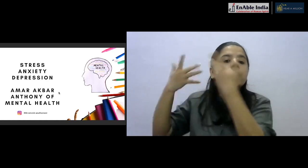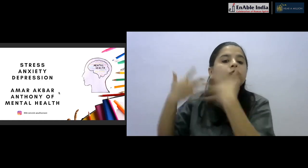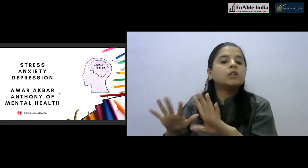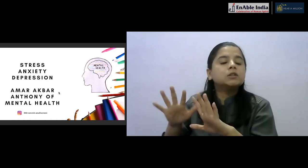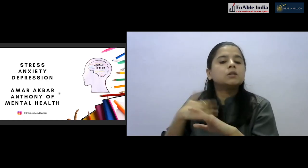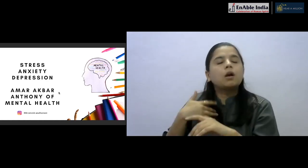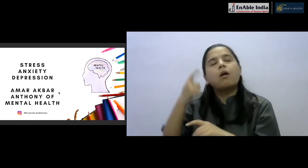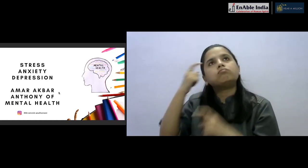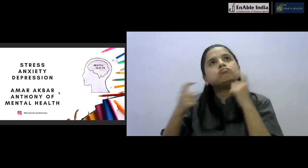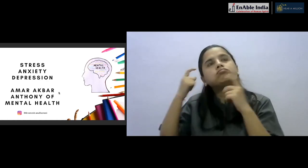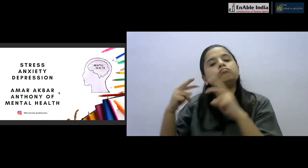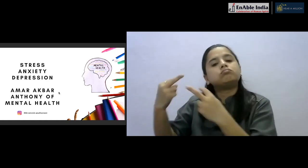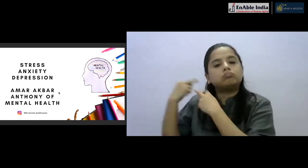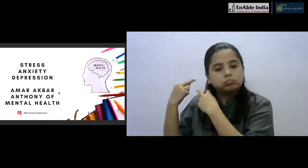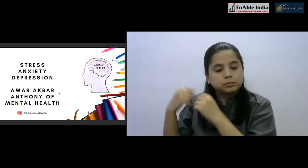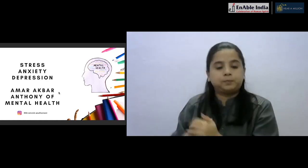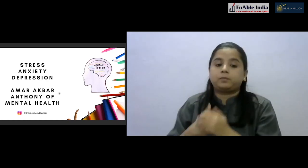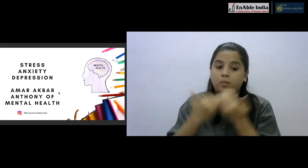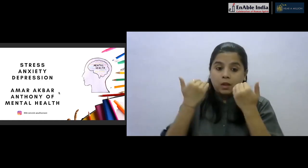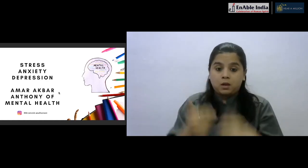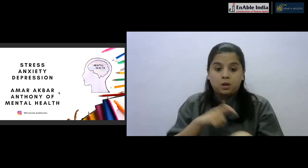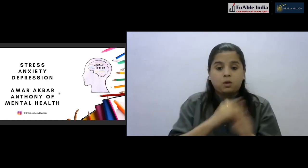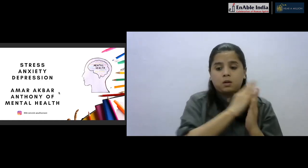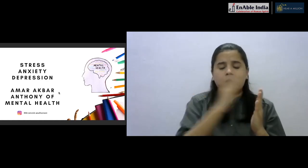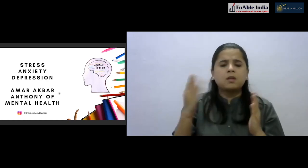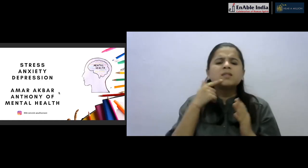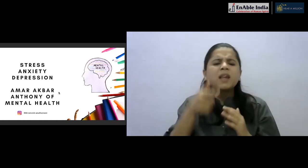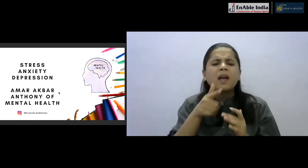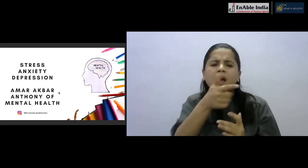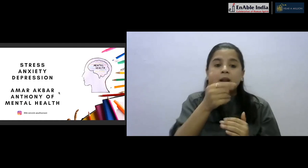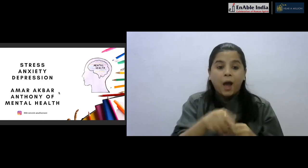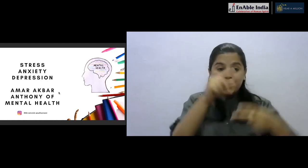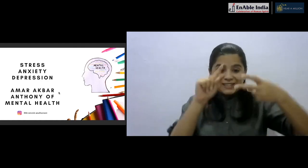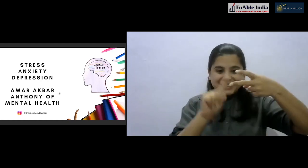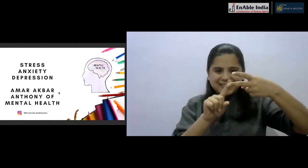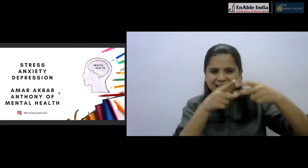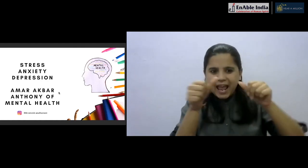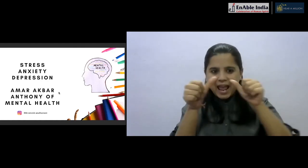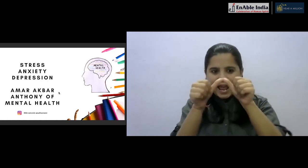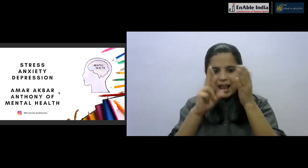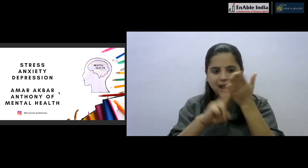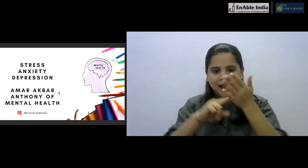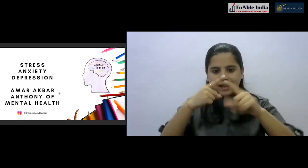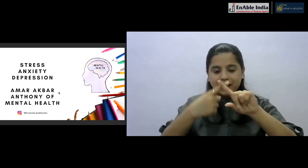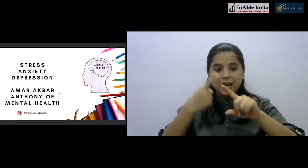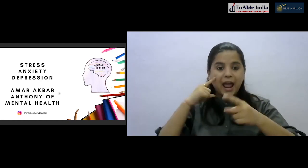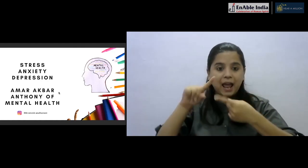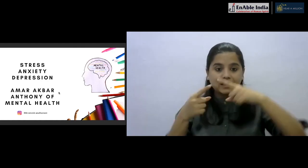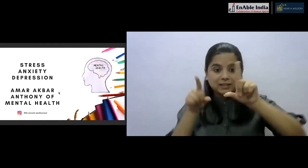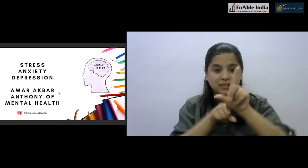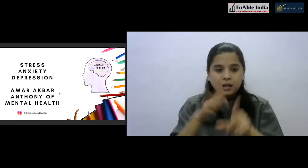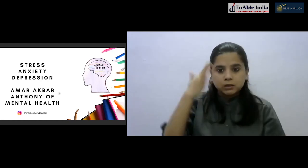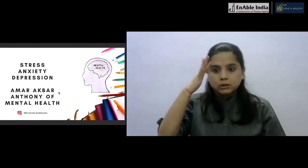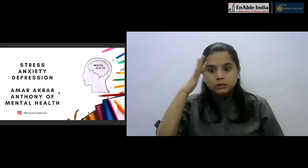now timeline. Where does the anxiety lie? Anxiety can happen in stress, it can happen in